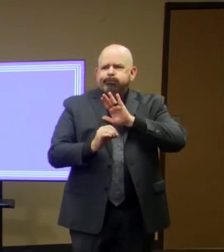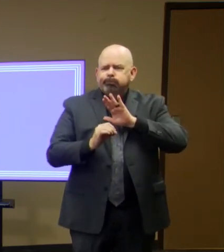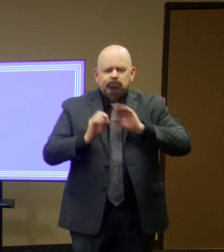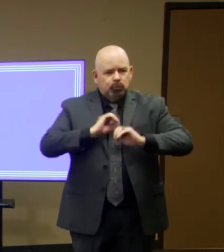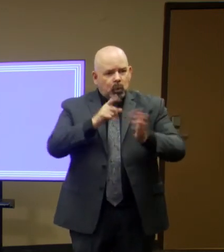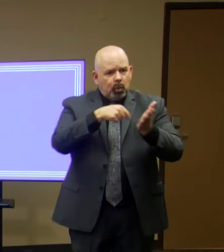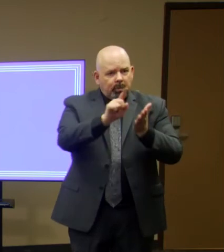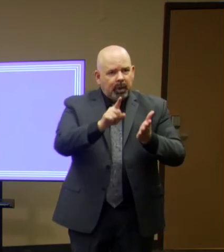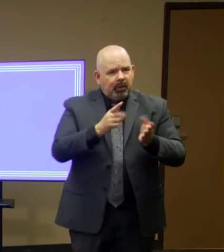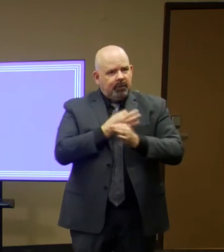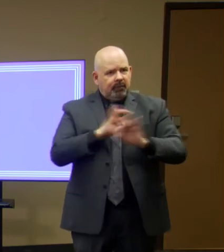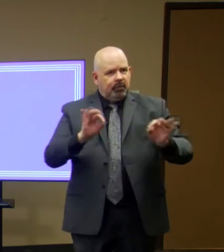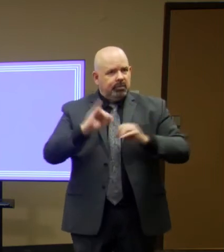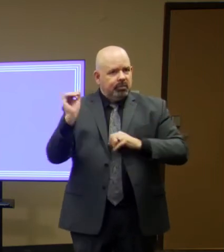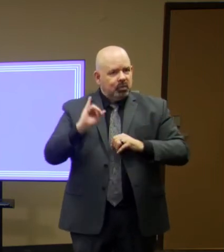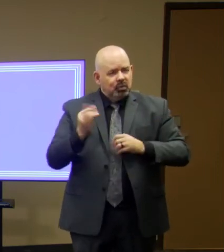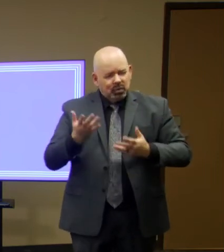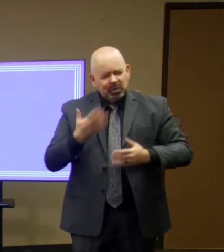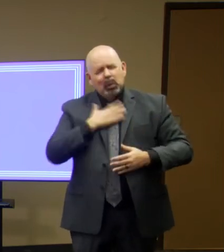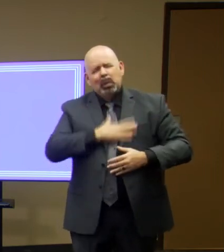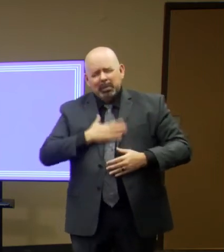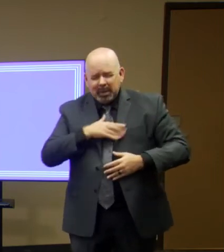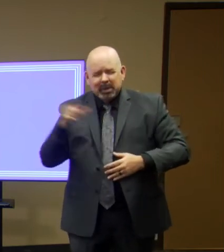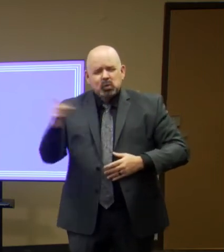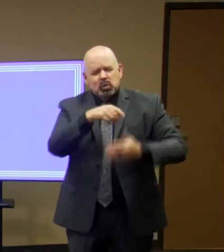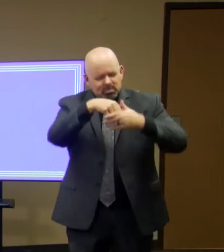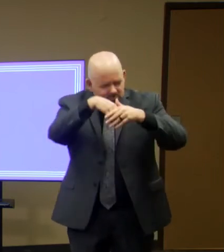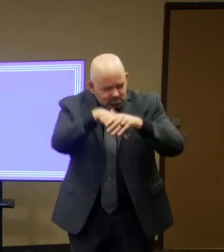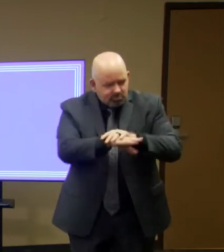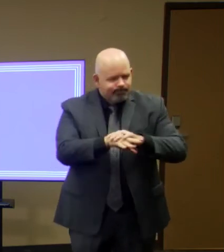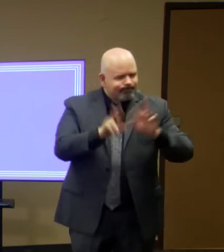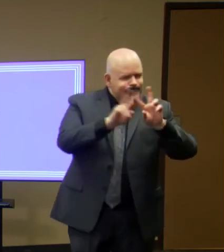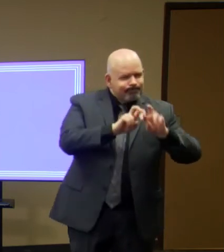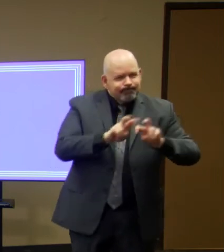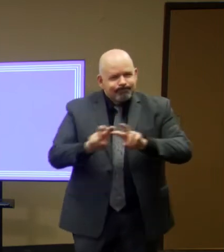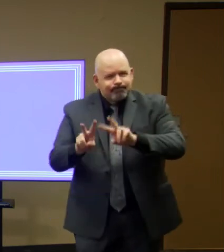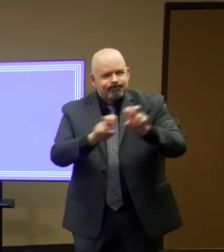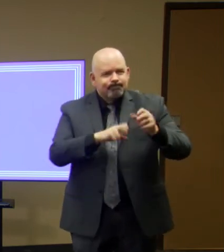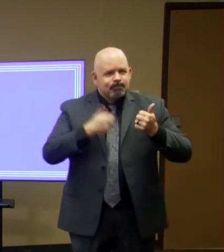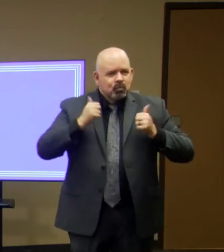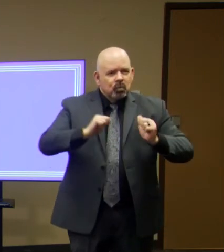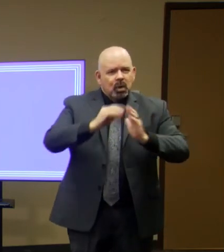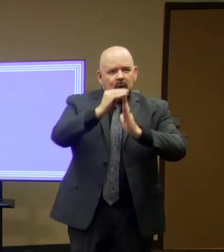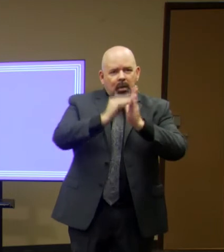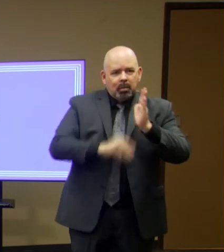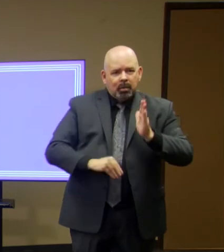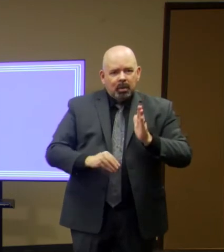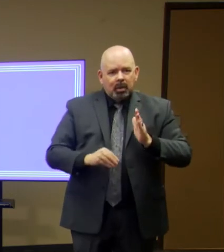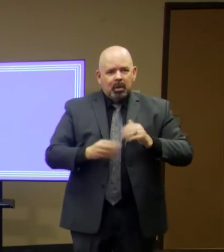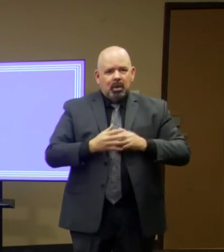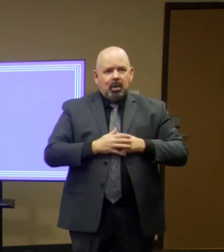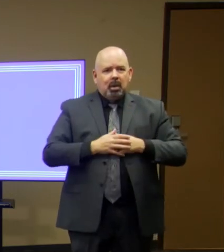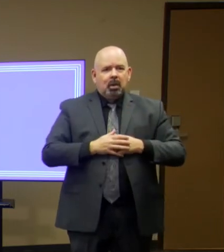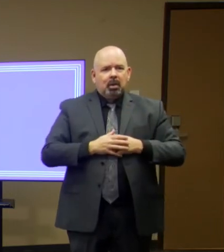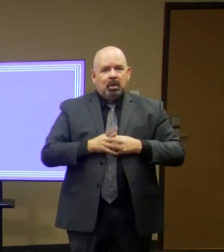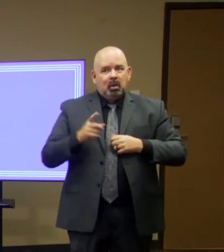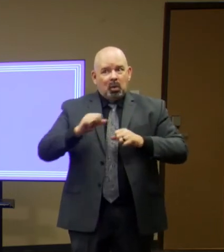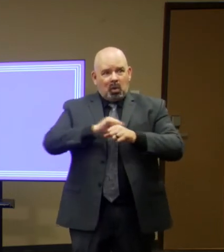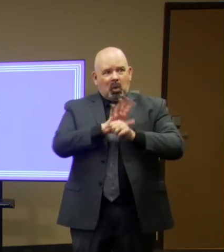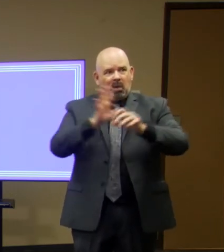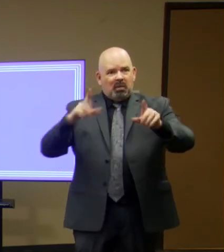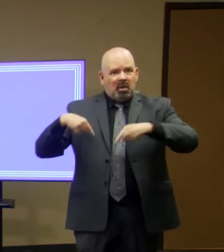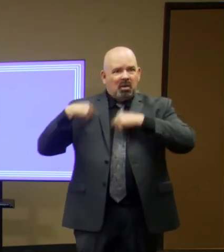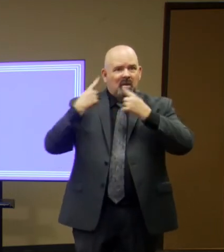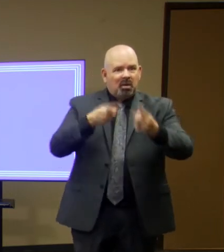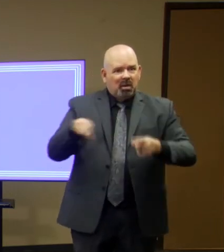please go on there and do that. If COVID has taught us anything, it's that it's very important that we all have access to health care. And it's important